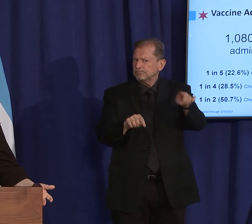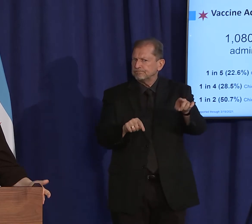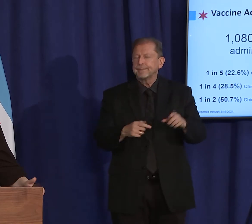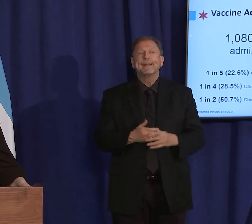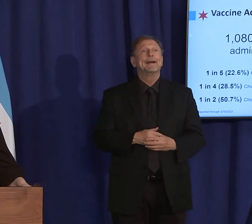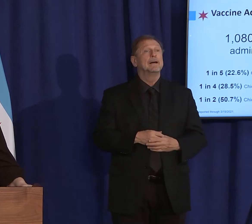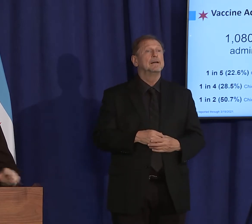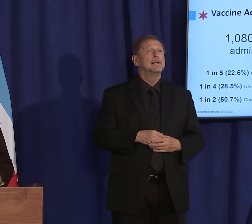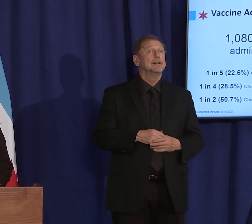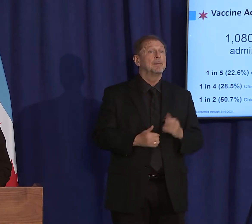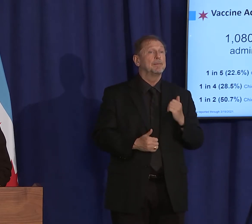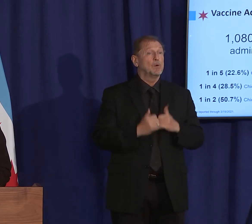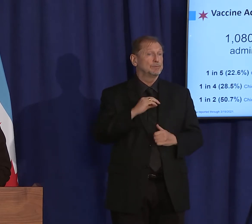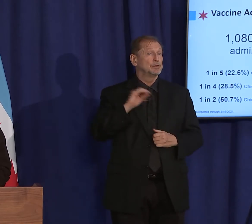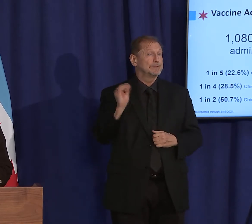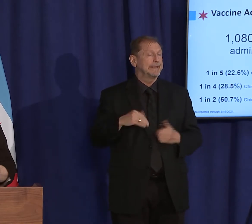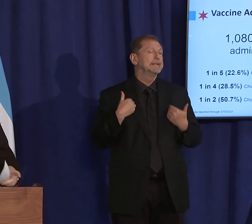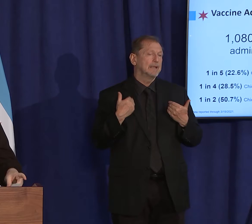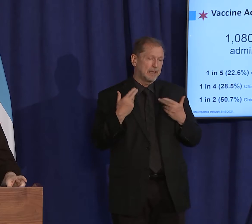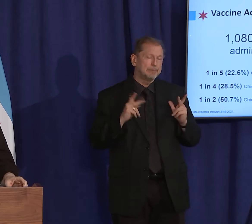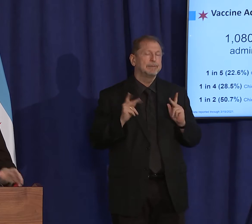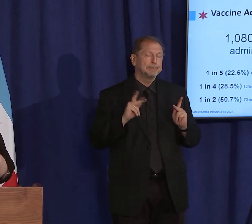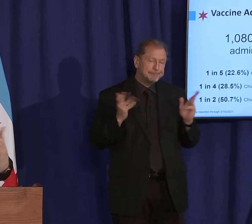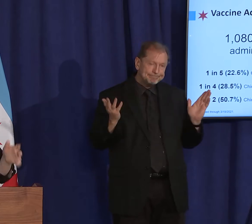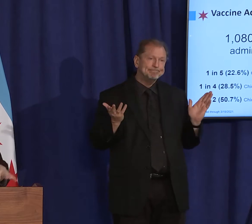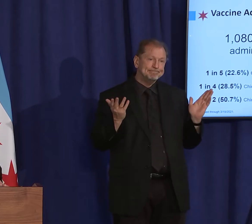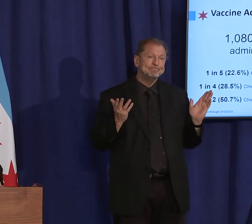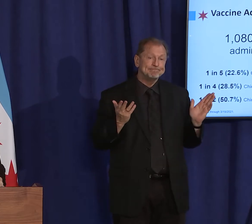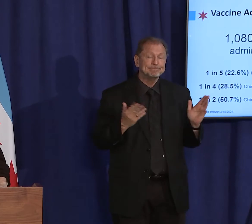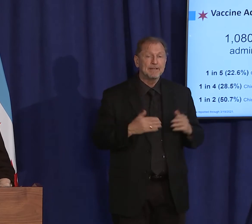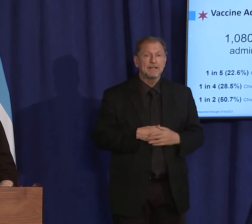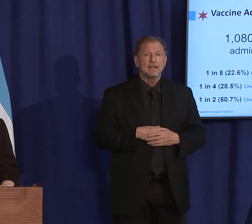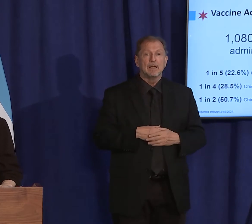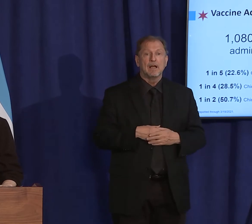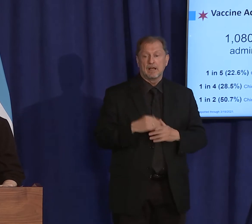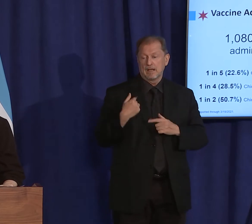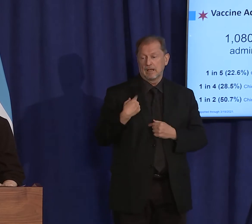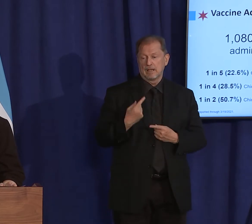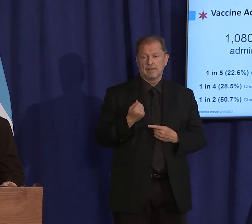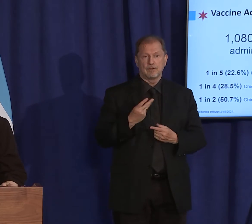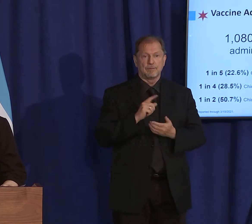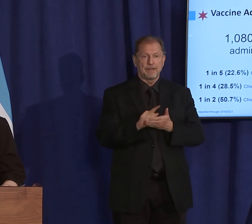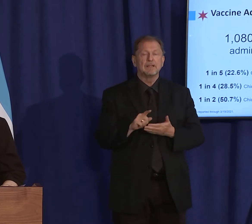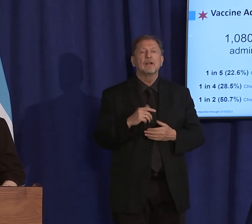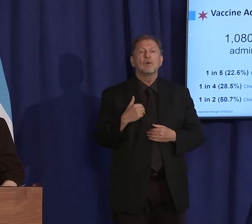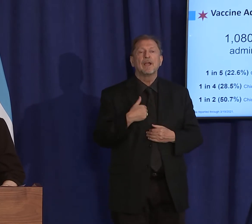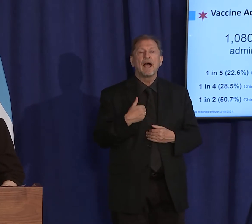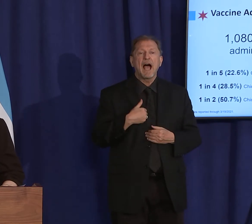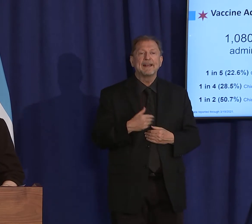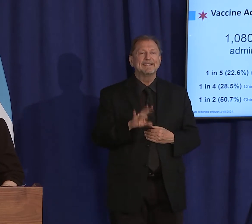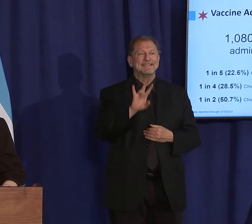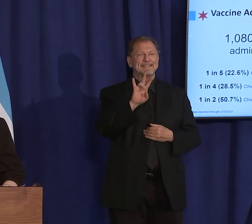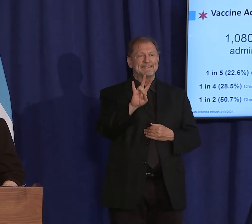younger Chicagoans, no surprise. We've had, just in the last few weeks, 7 different sports-related clusters